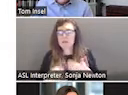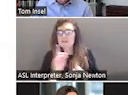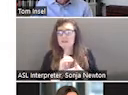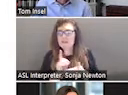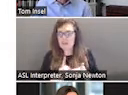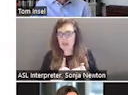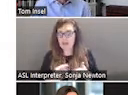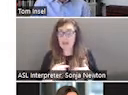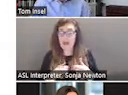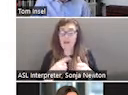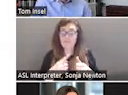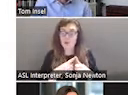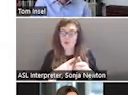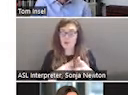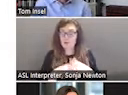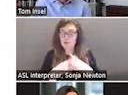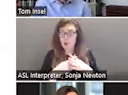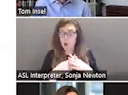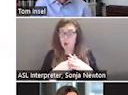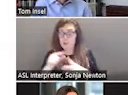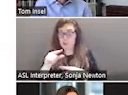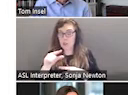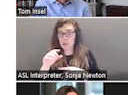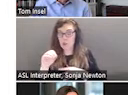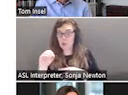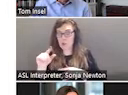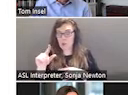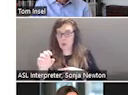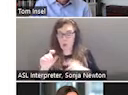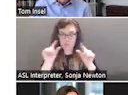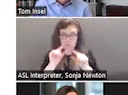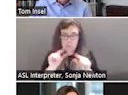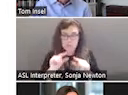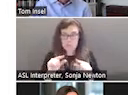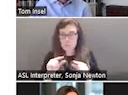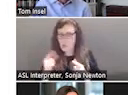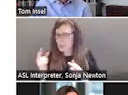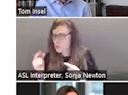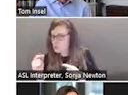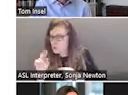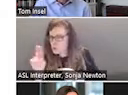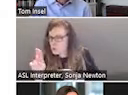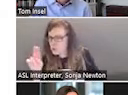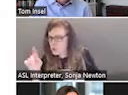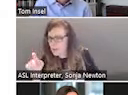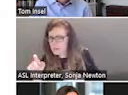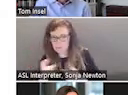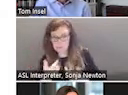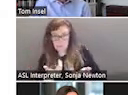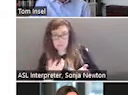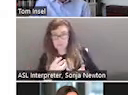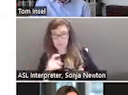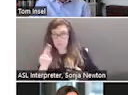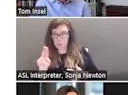started at Google and I was putting together our first mental health program, somebody said, "What are you going to do for UX?" And I didn't even know what UX was, because